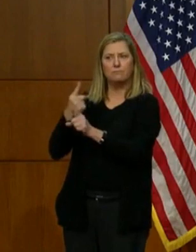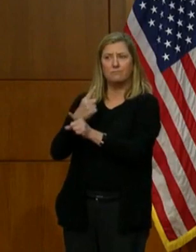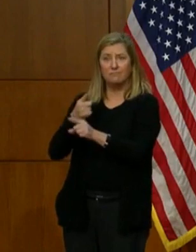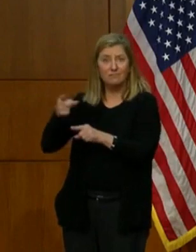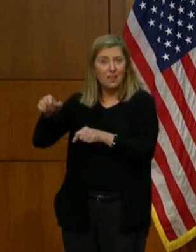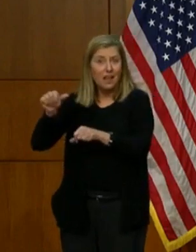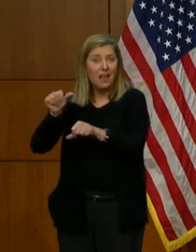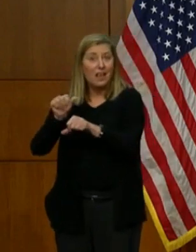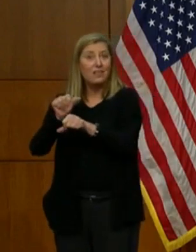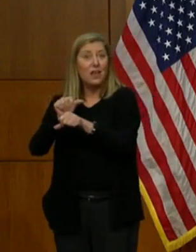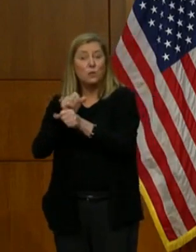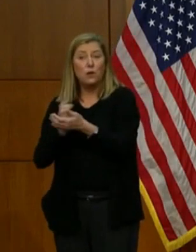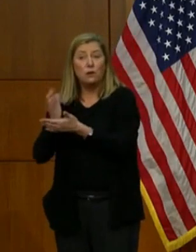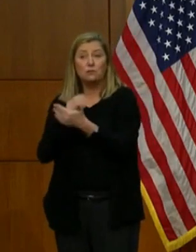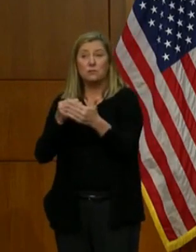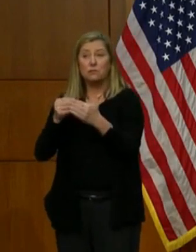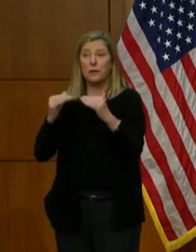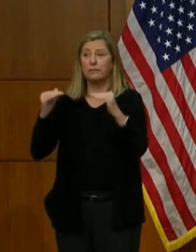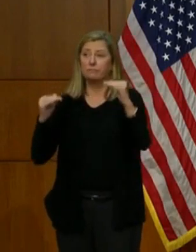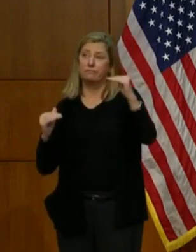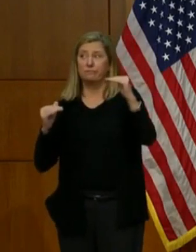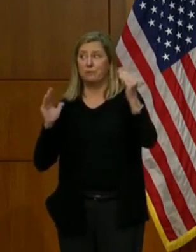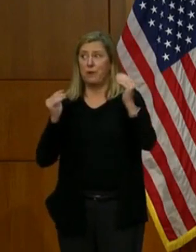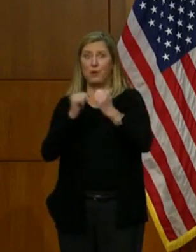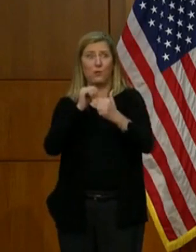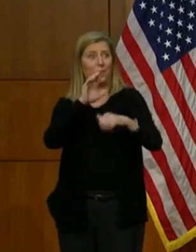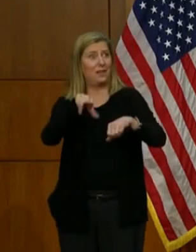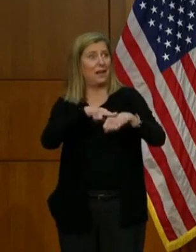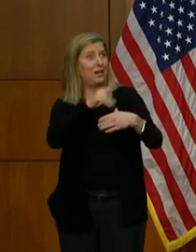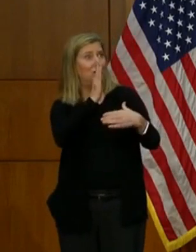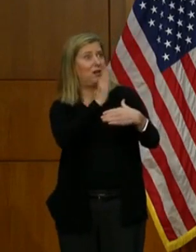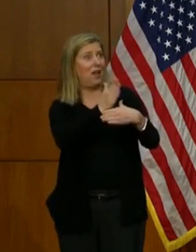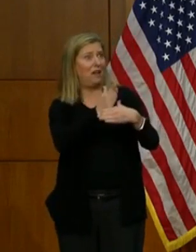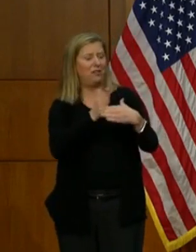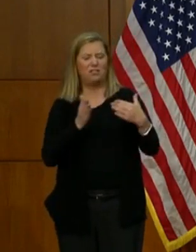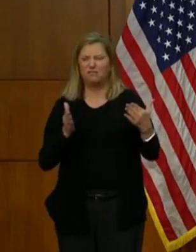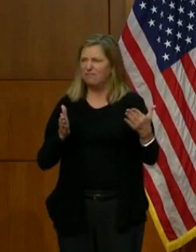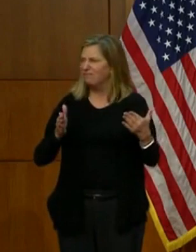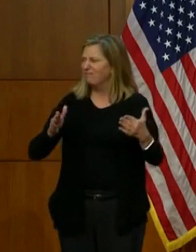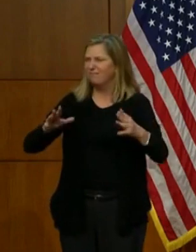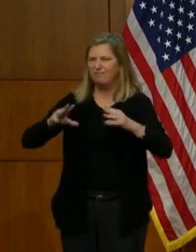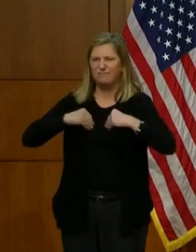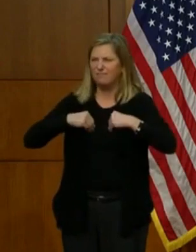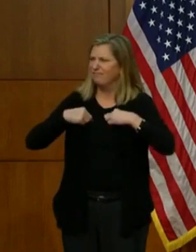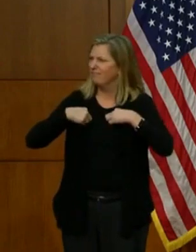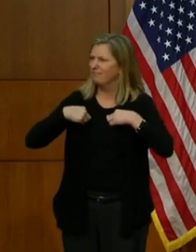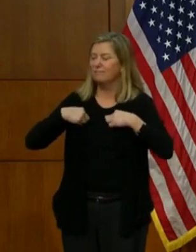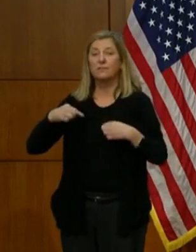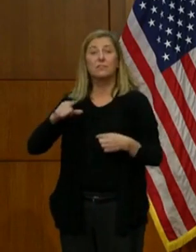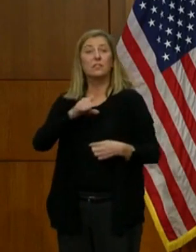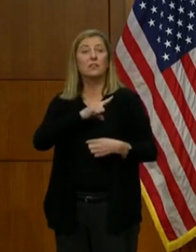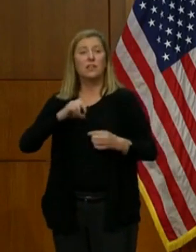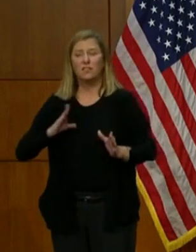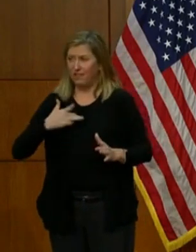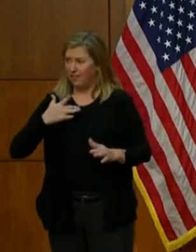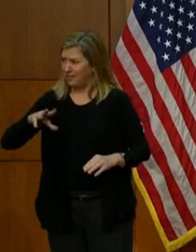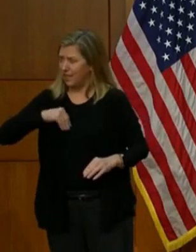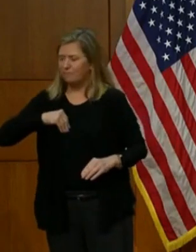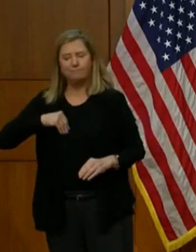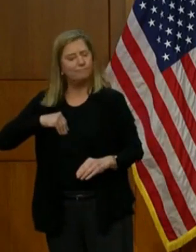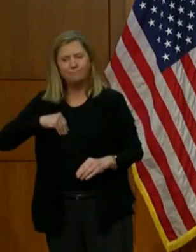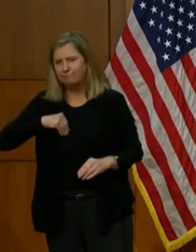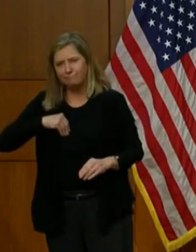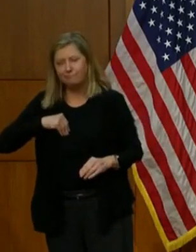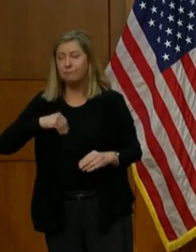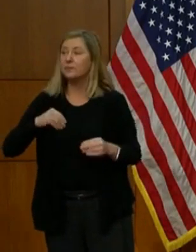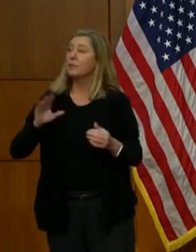at less than the national average, and that's just not acceptable to me, and I don't think it's acceptable to the legislators. So in our